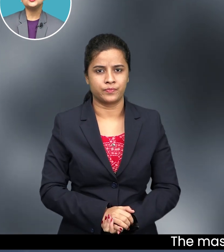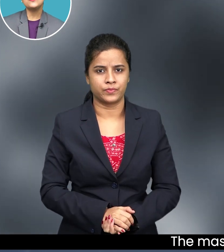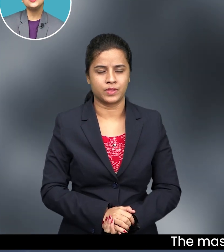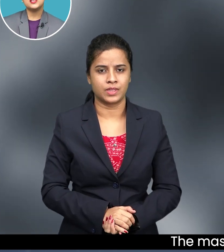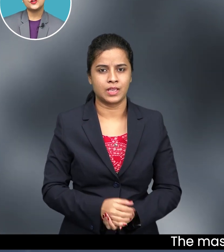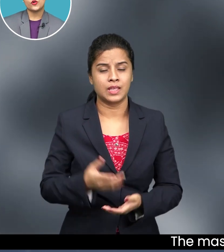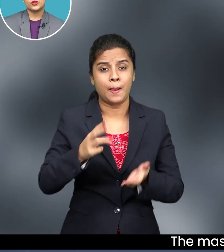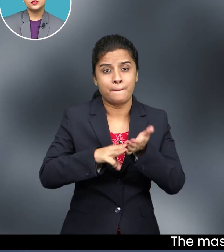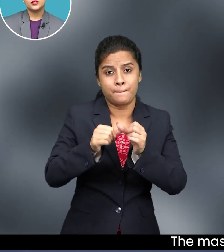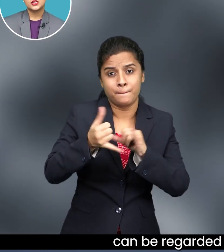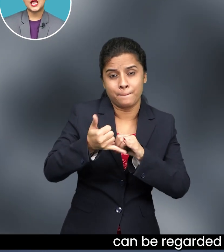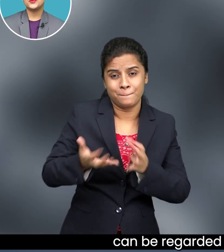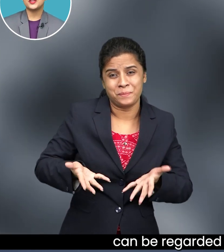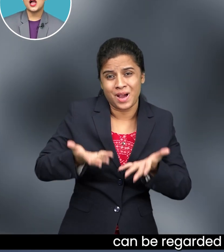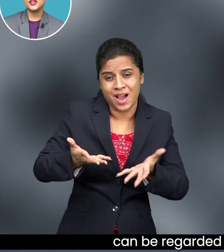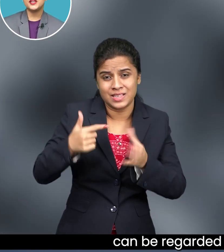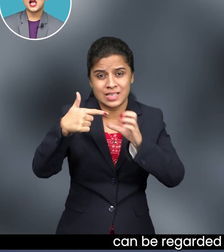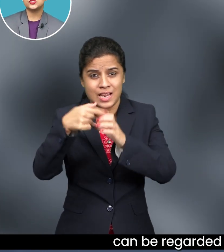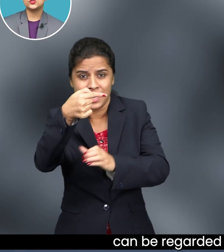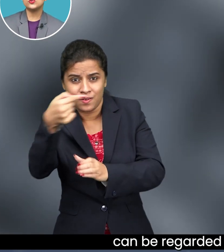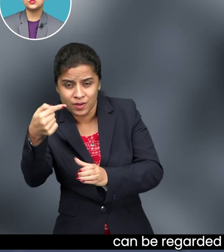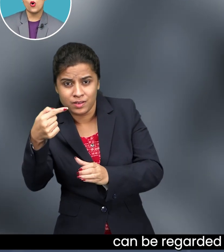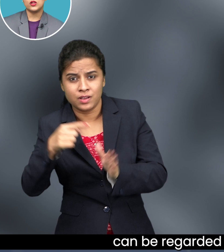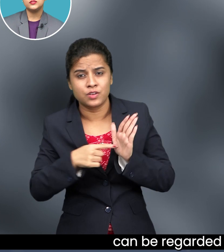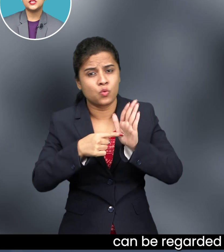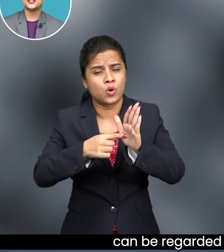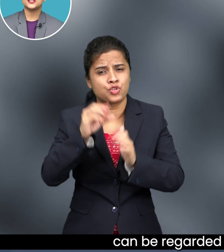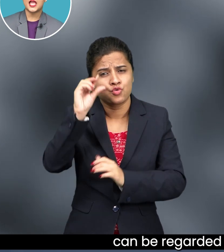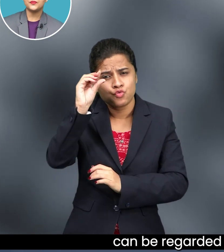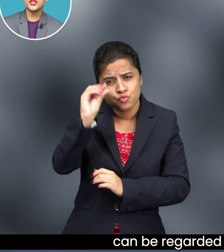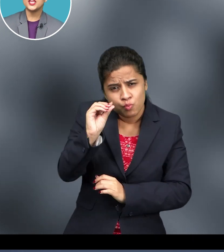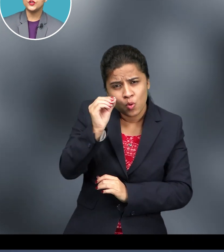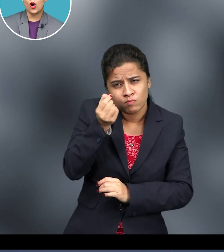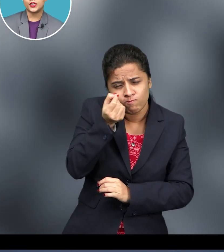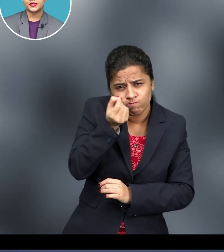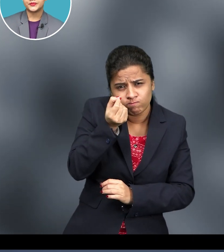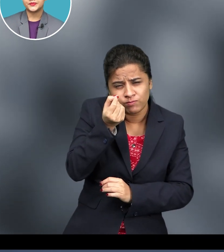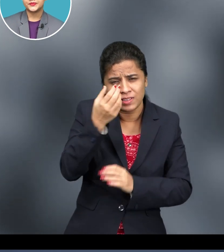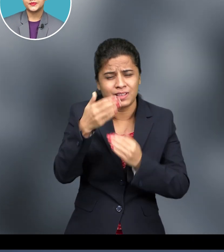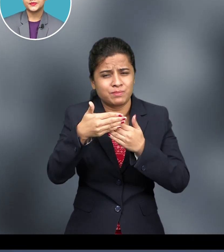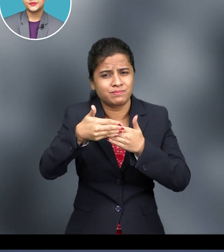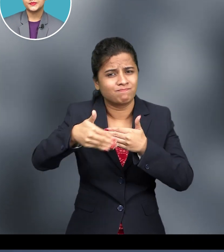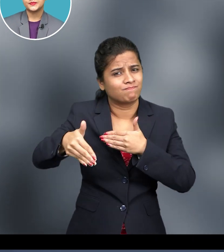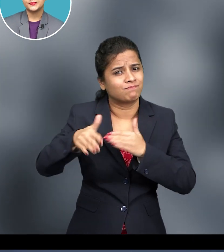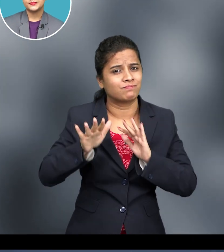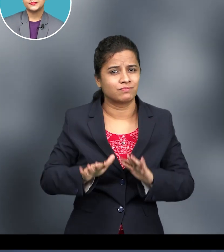The mass of the electron can be regarded as so small that it can be ignored.